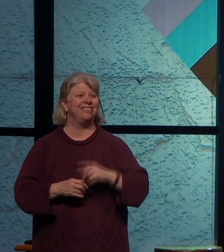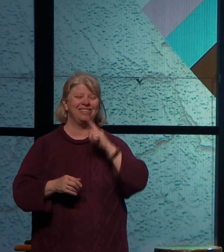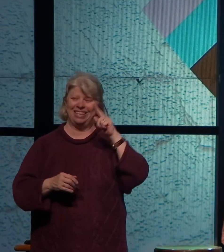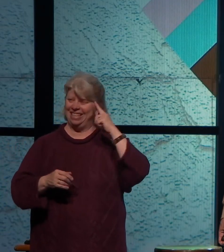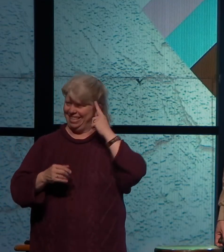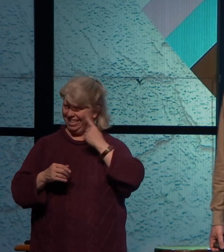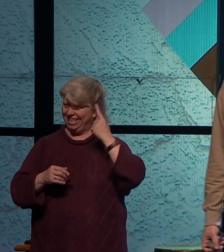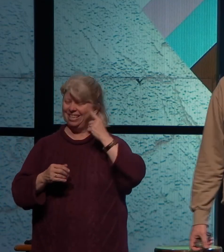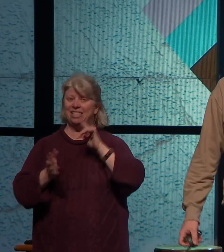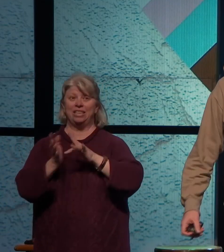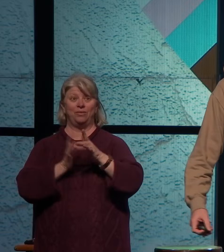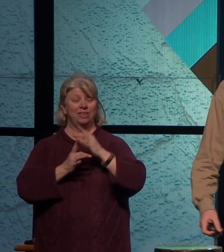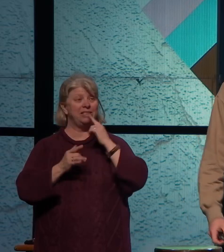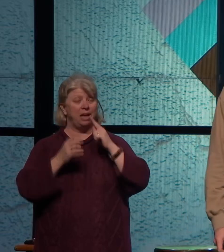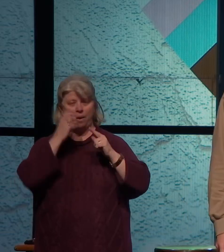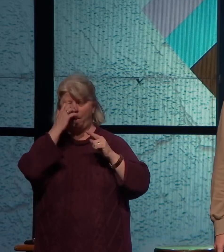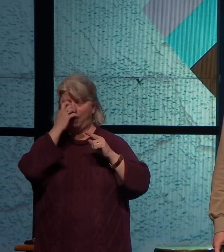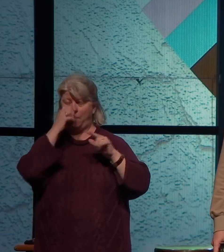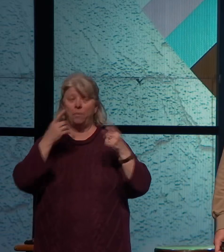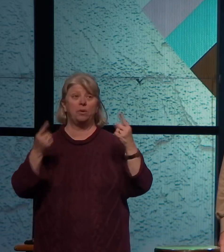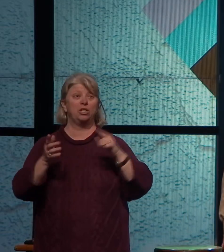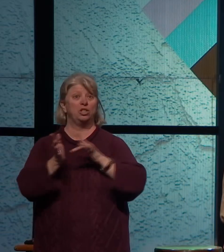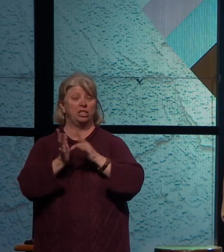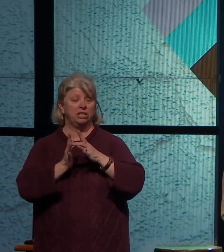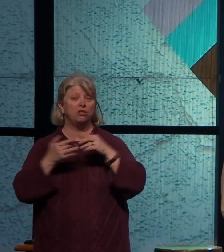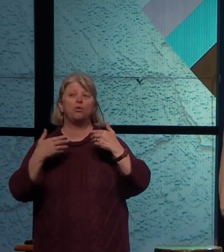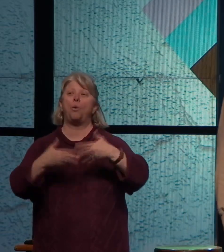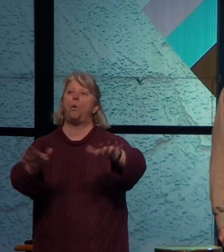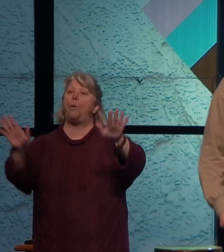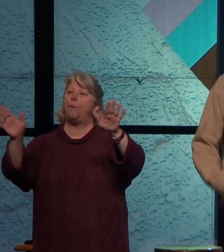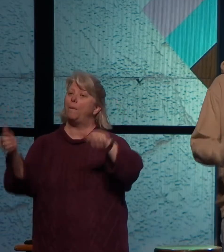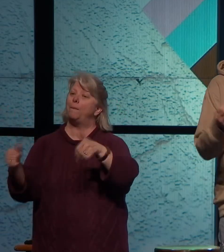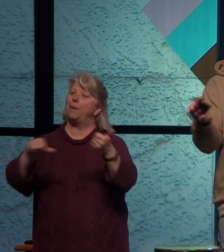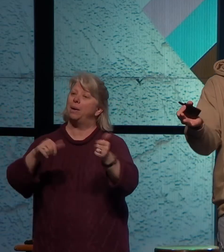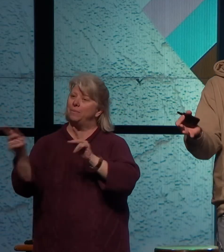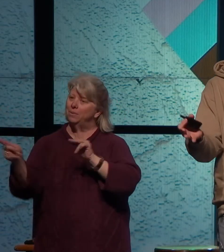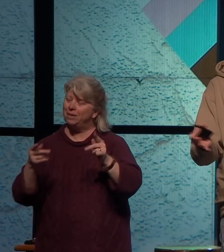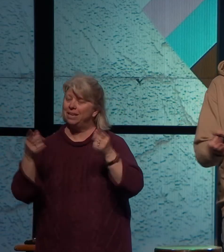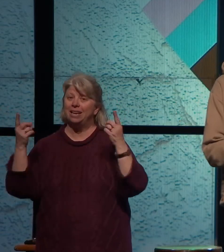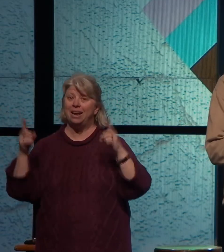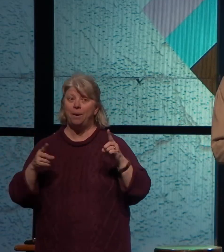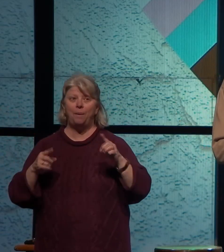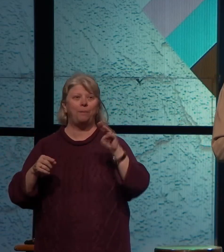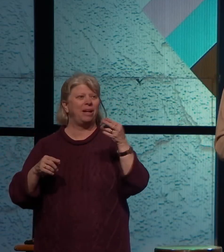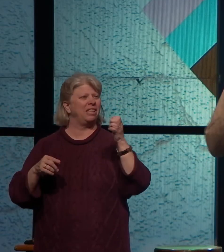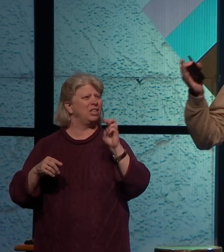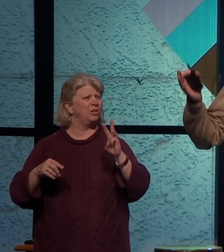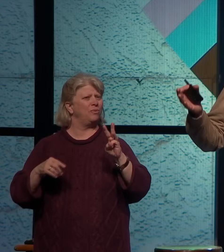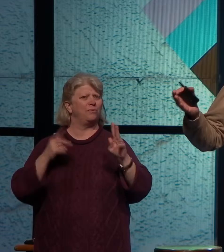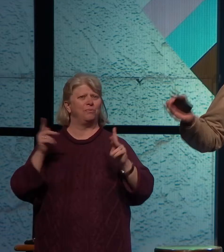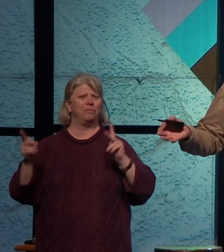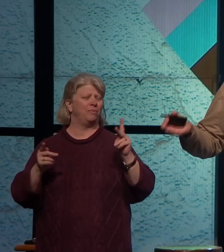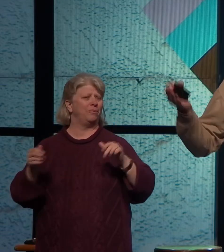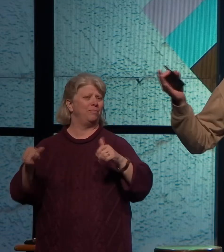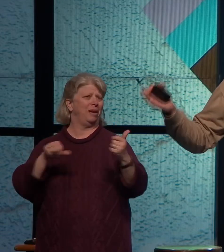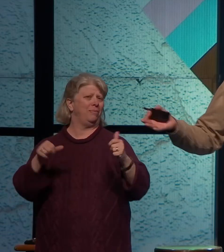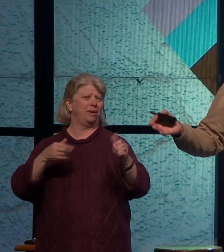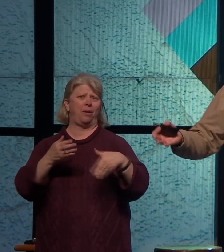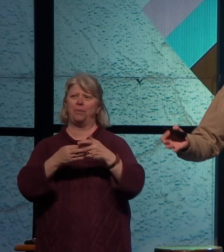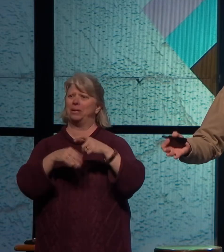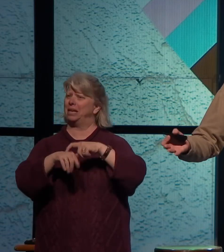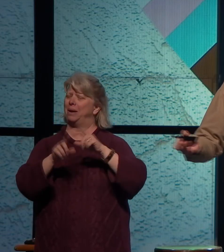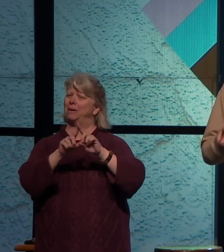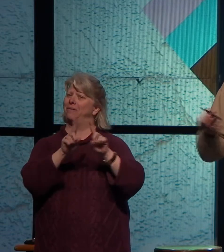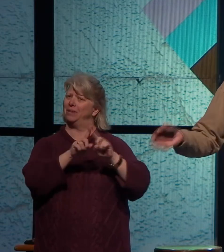think that's what Jesus, because when Jesus said go and baptize people, right? Like when that happens in Matthew, like people were being baptized all the time for all